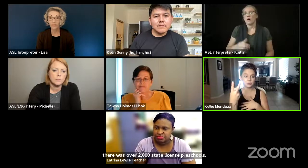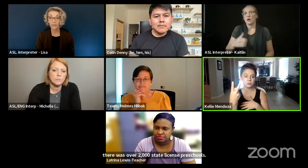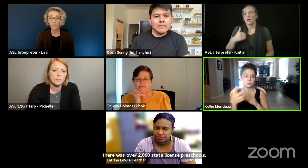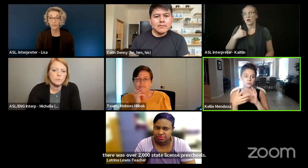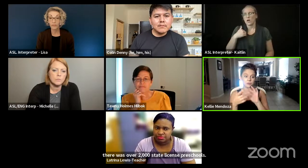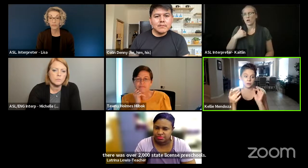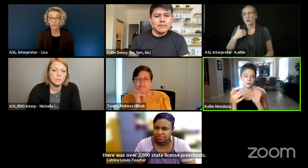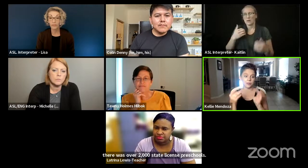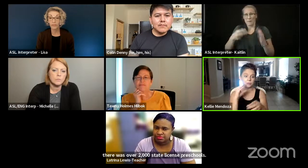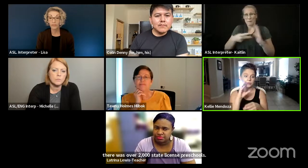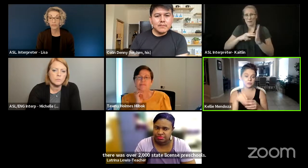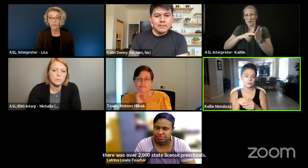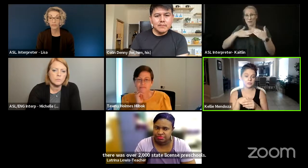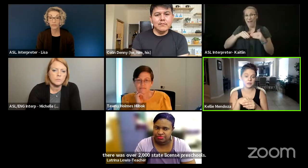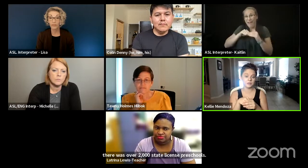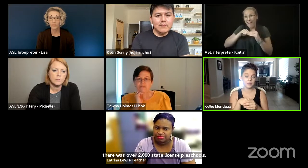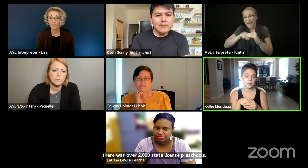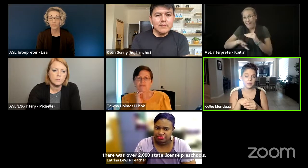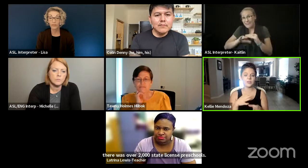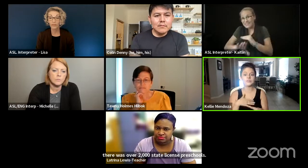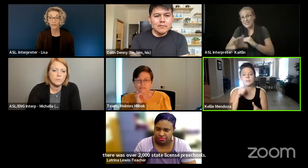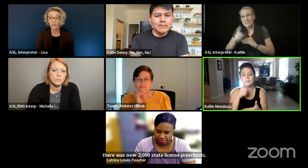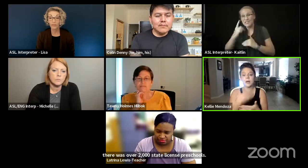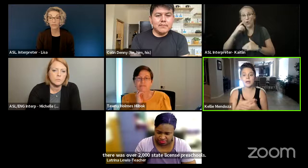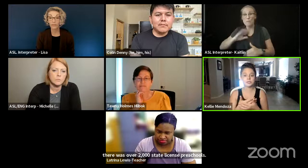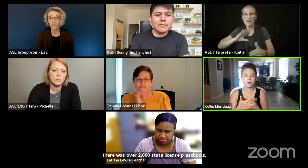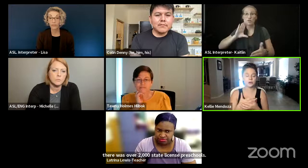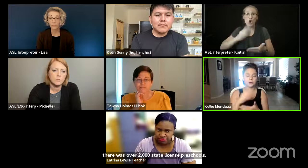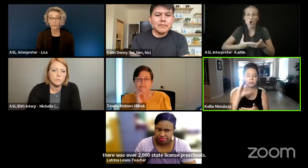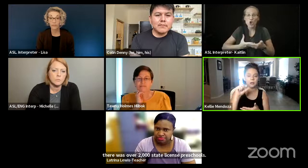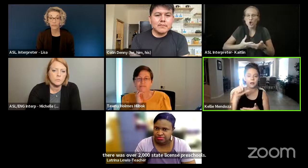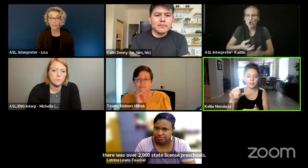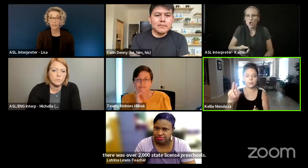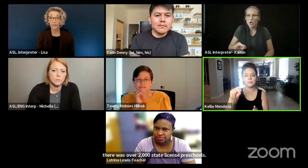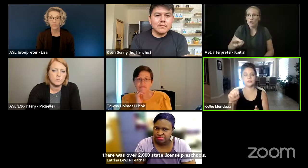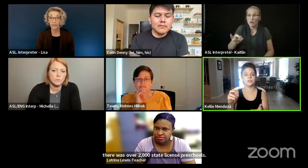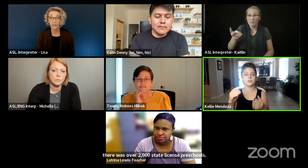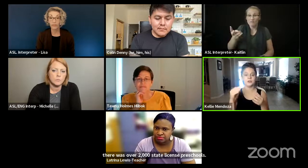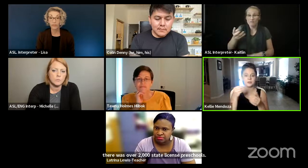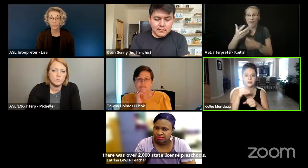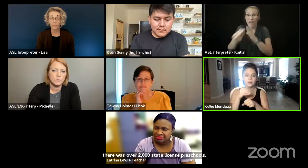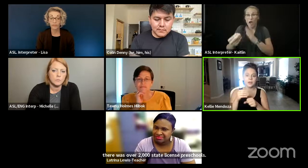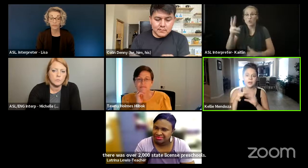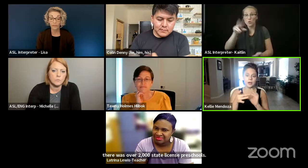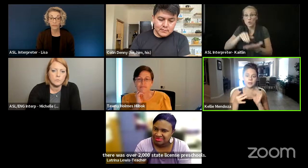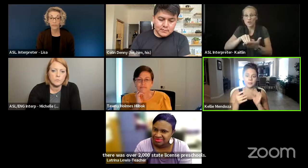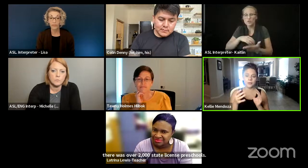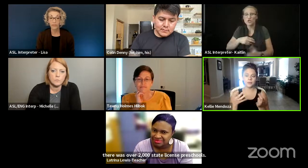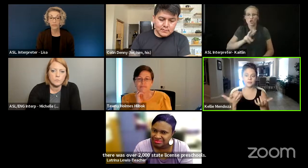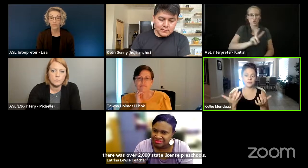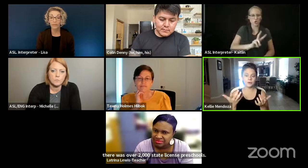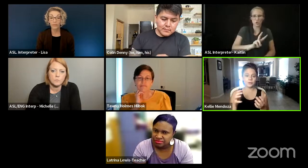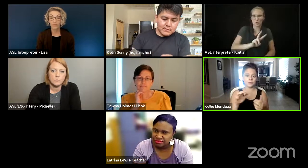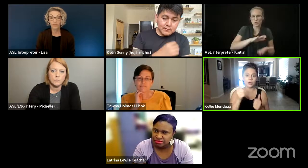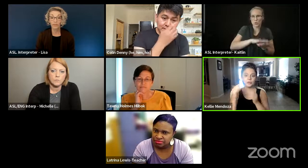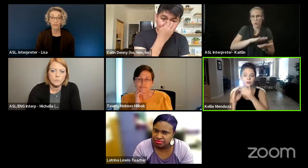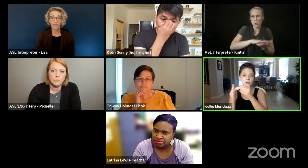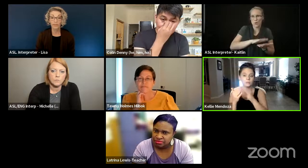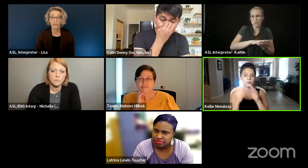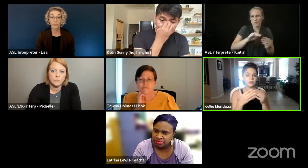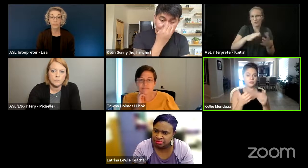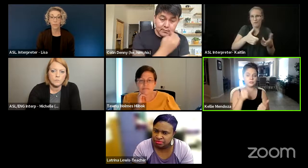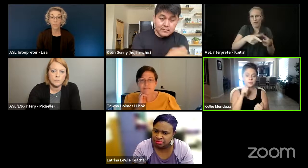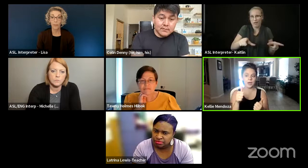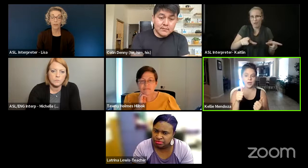only 2 that are language inclusive. And that's just my daughter. Like Colin mentioned, that, there's